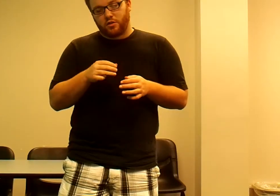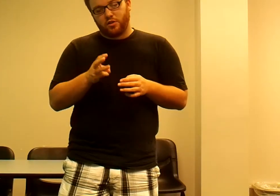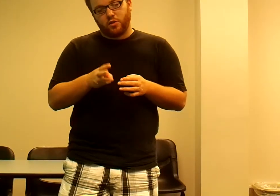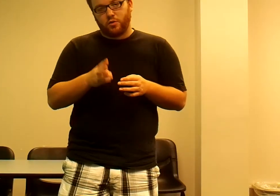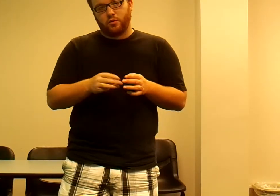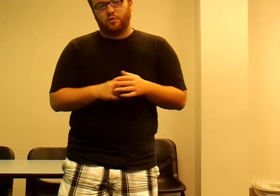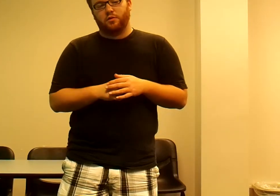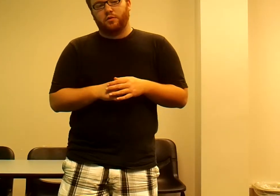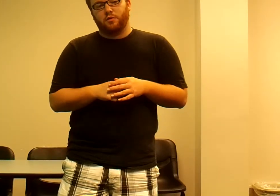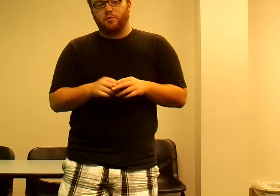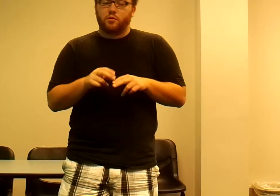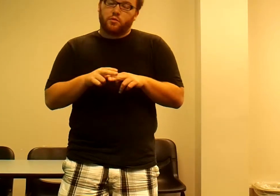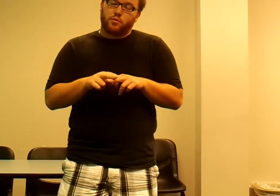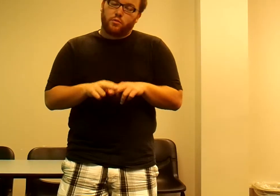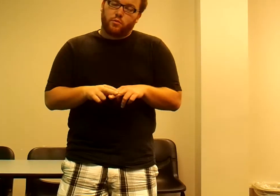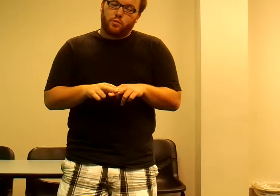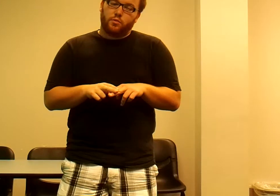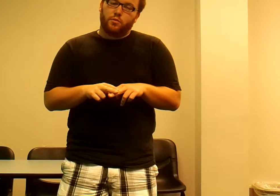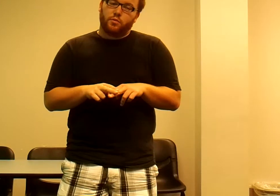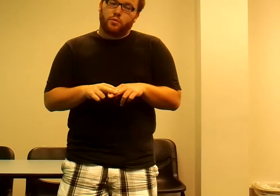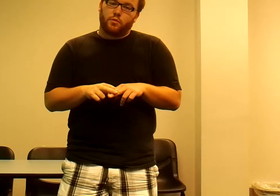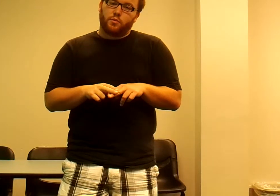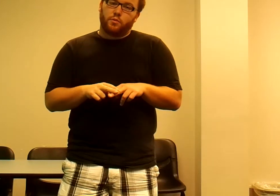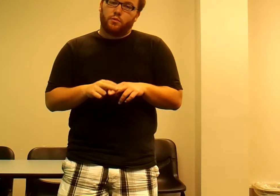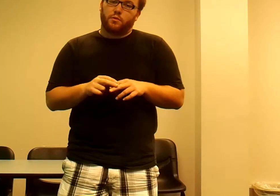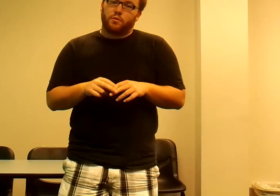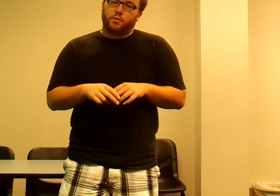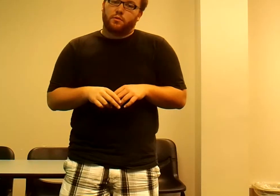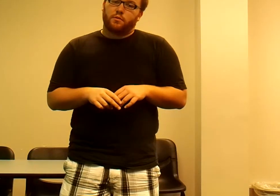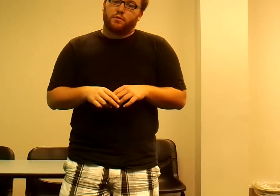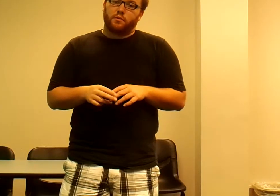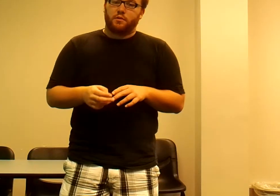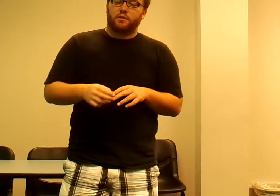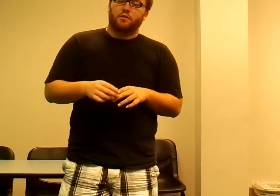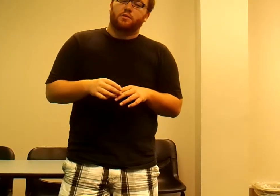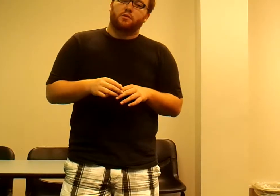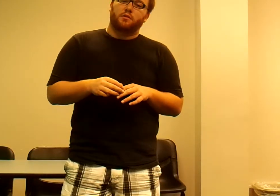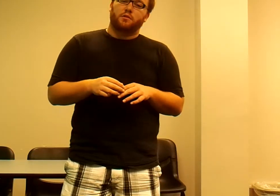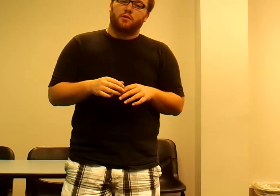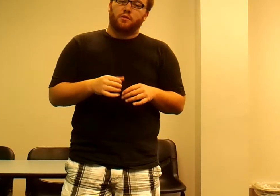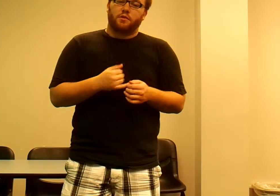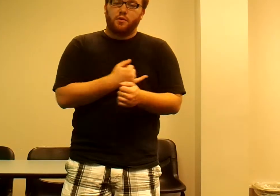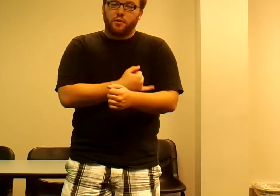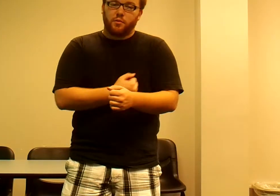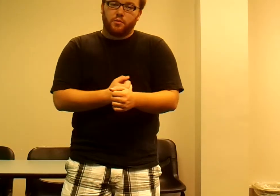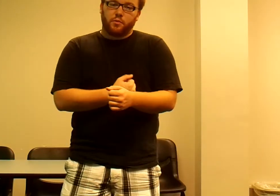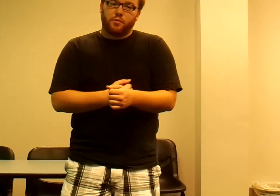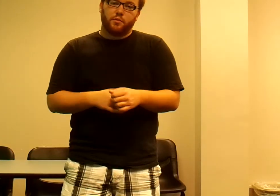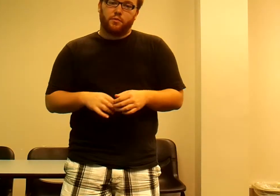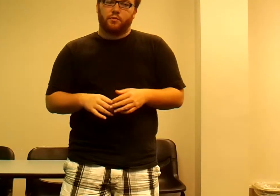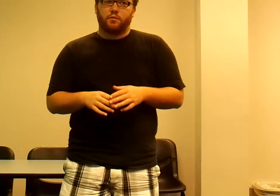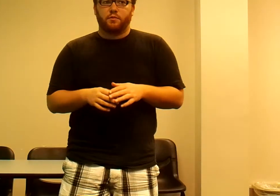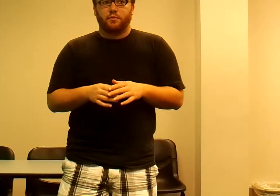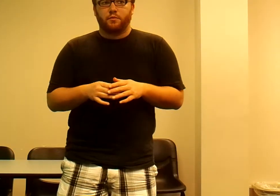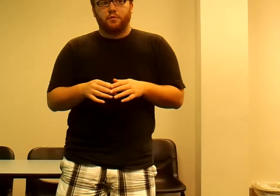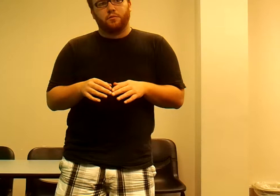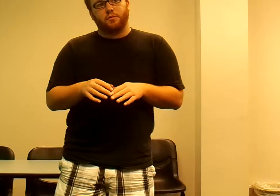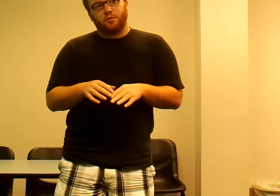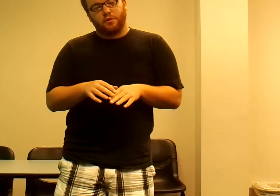you're resting, as we measured when you were just sitting, and we rested the way that you counted your breaths, it's amazing the